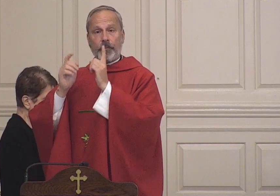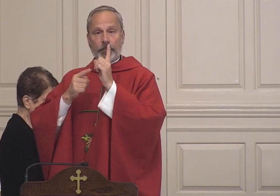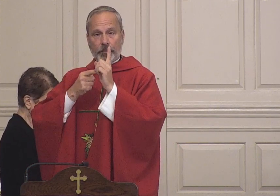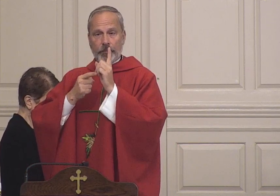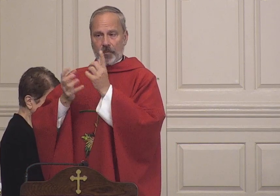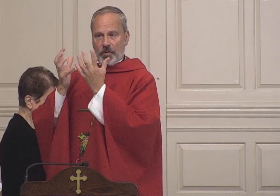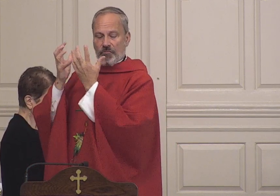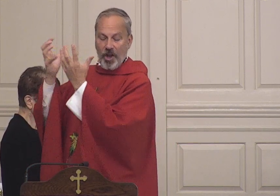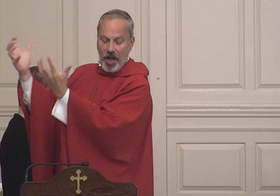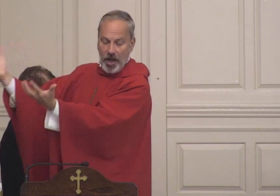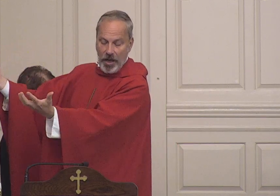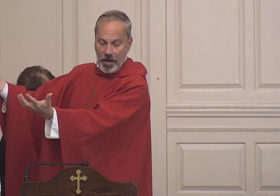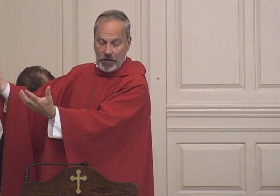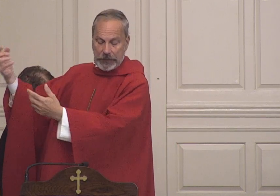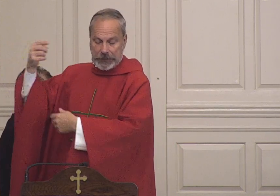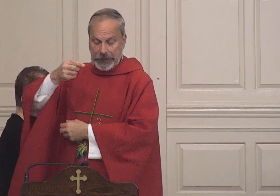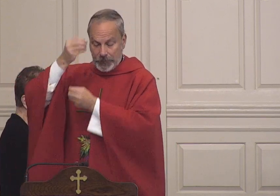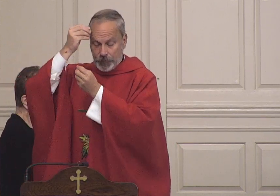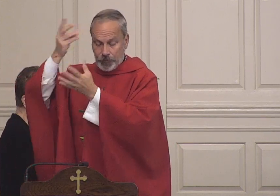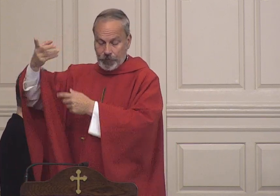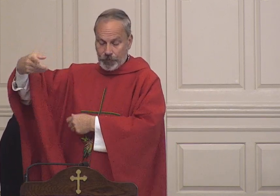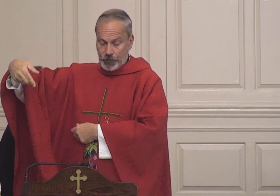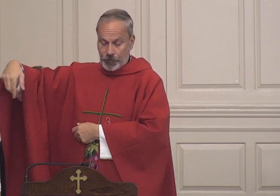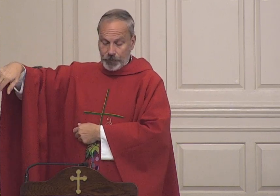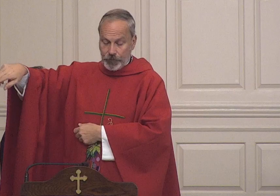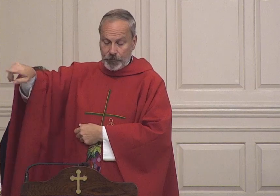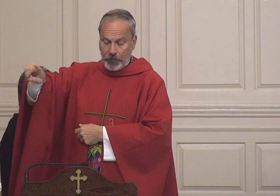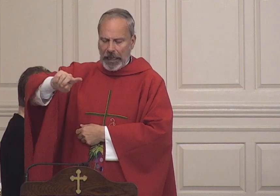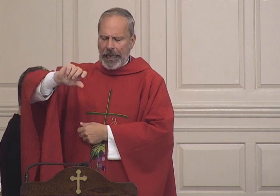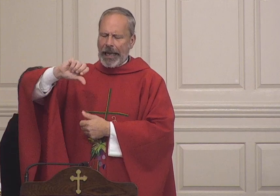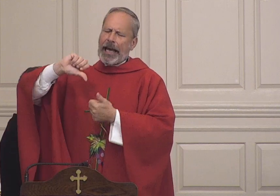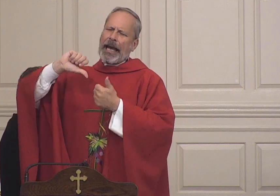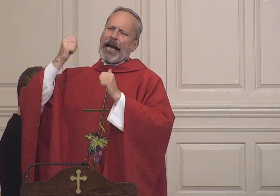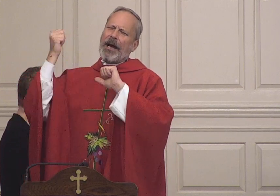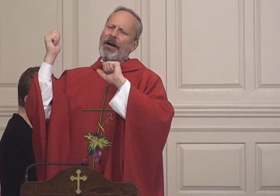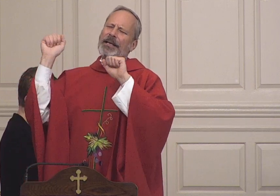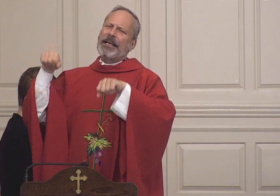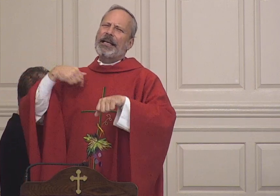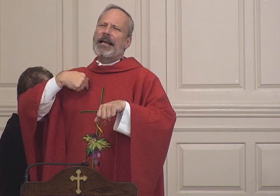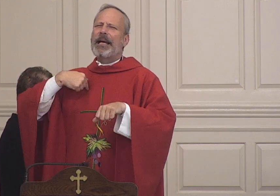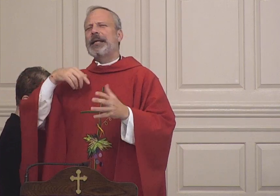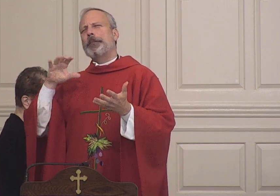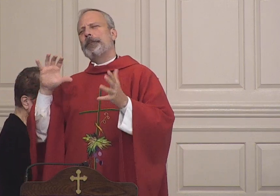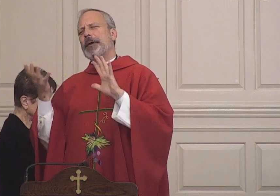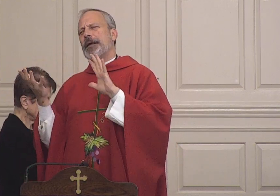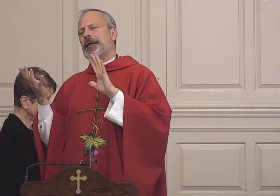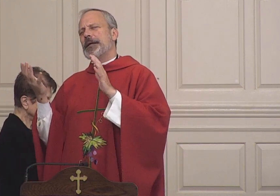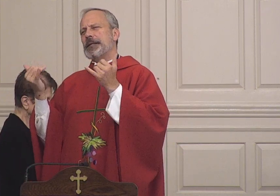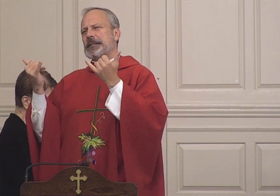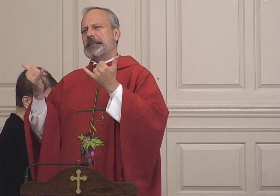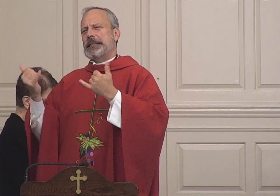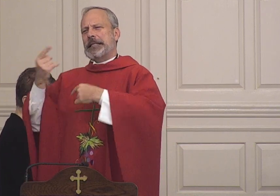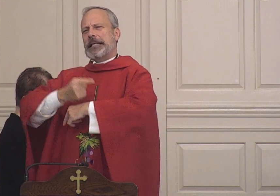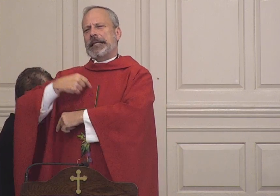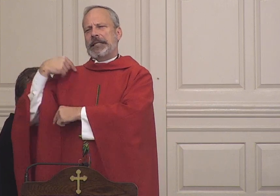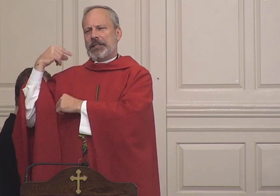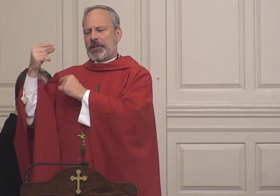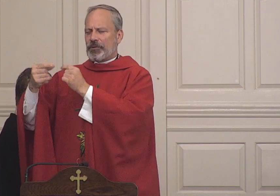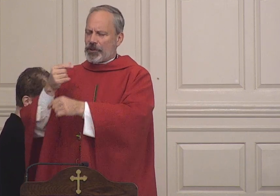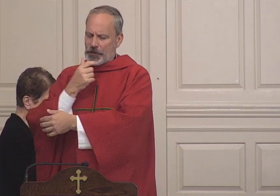Jesus said to the crowds, "To what shall I compare the people of this